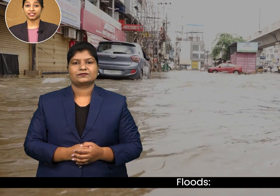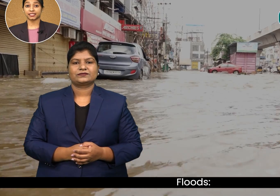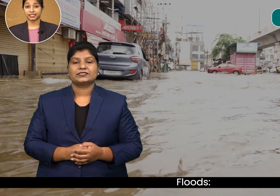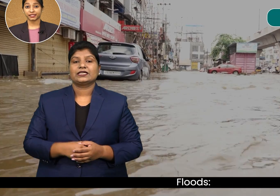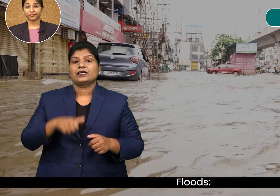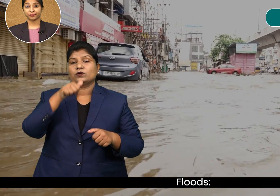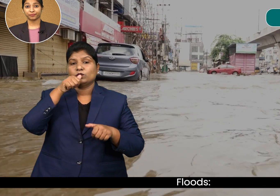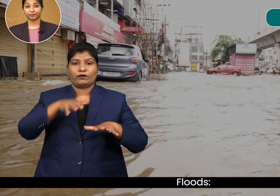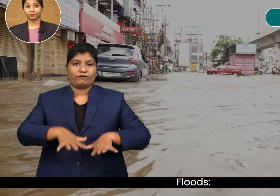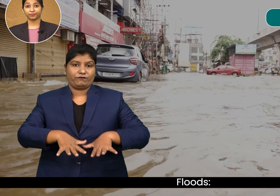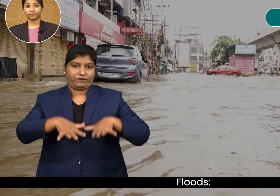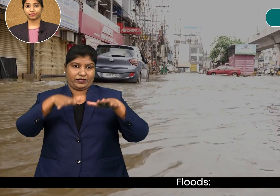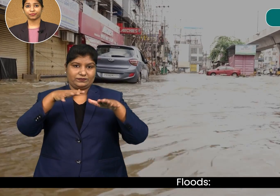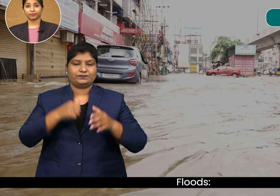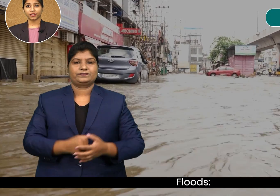Floods,